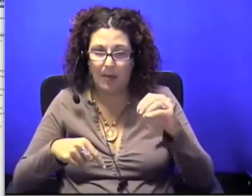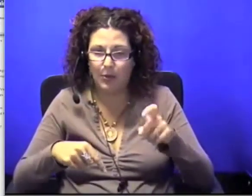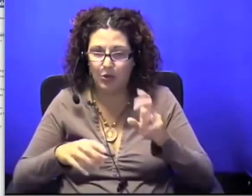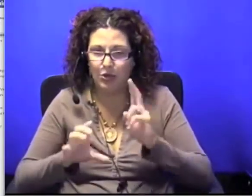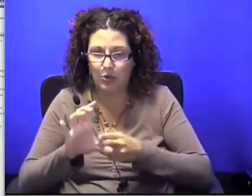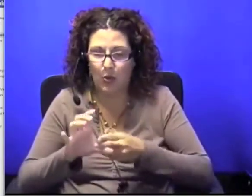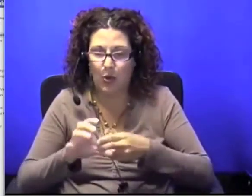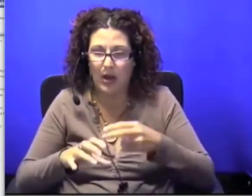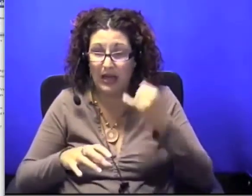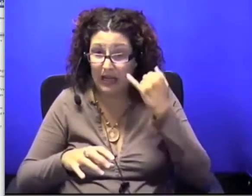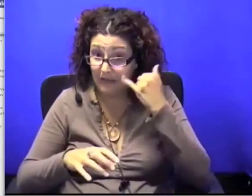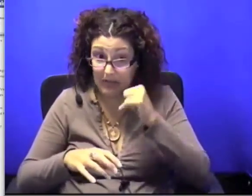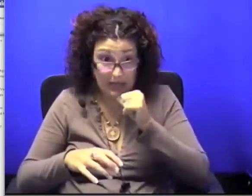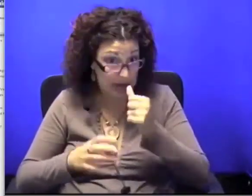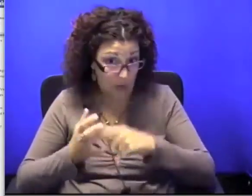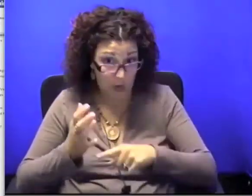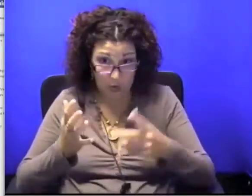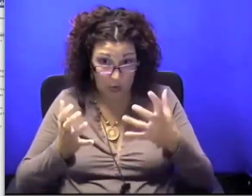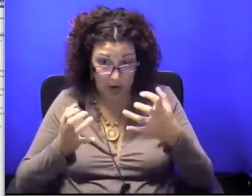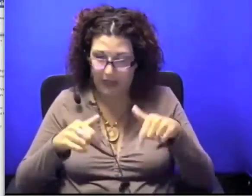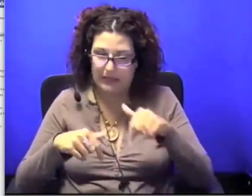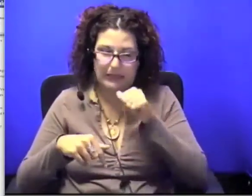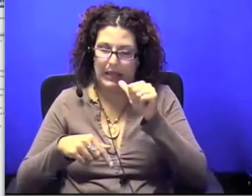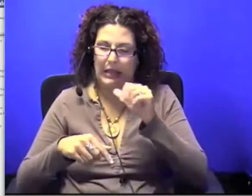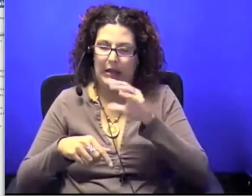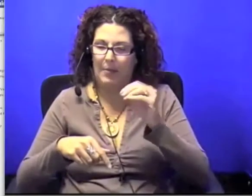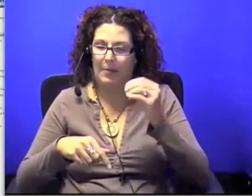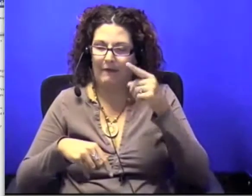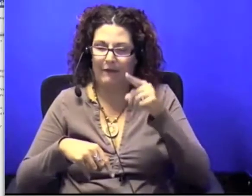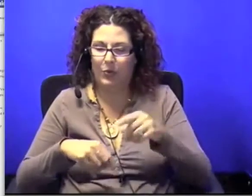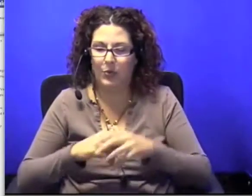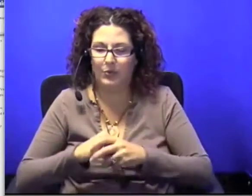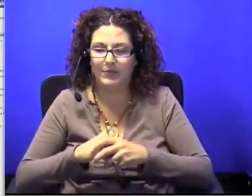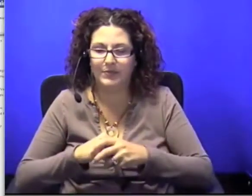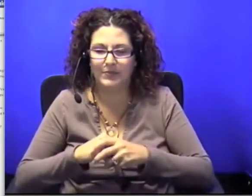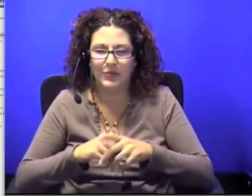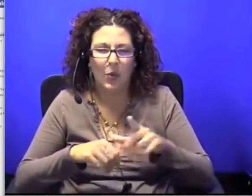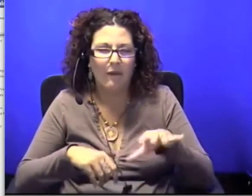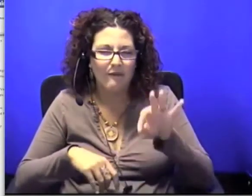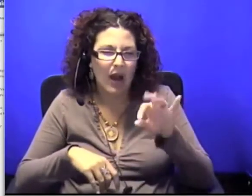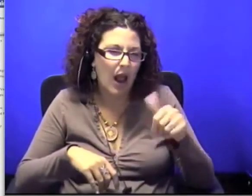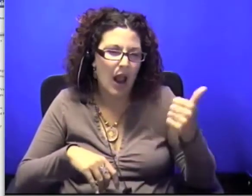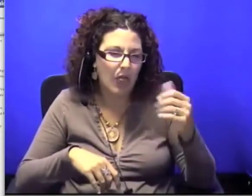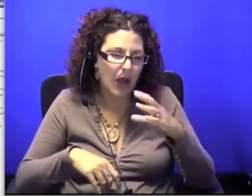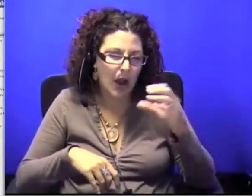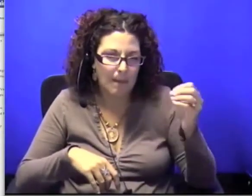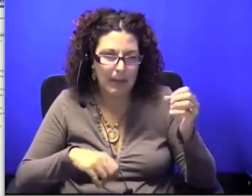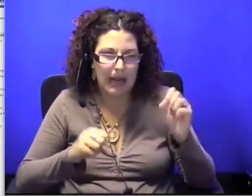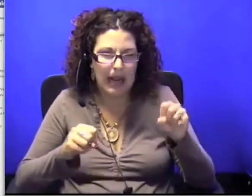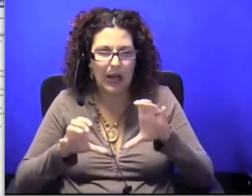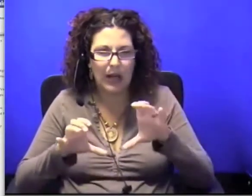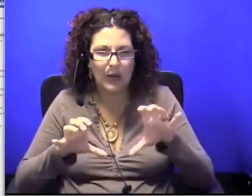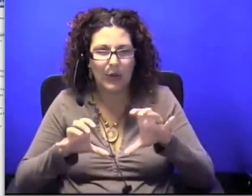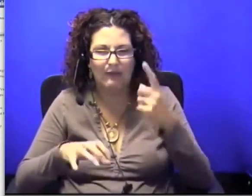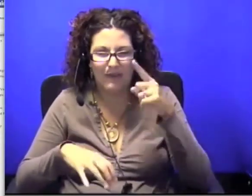is your company. And if that's not what you want, this isn't your company. Go find some other company that can do that for